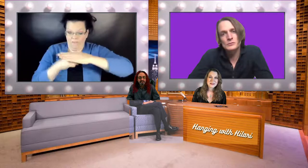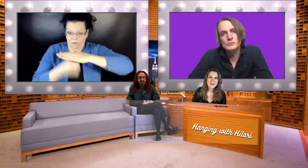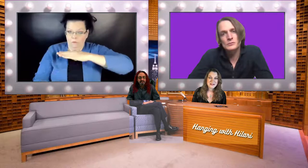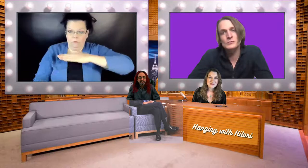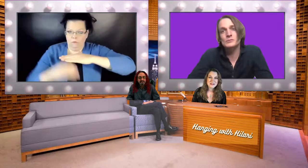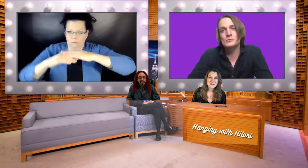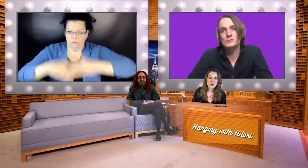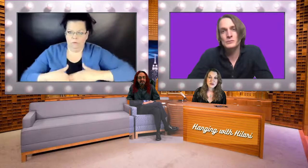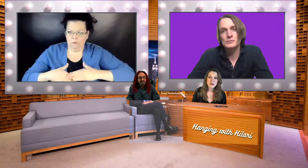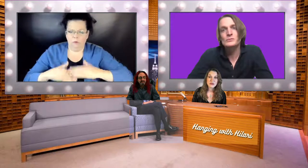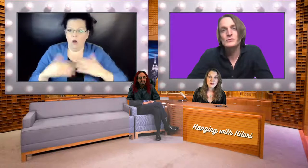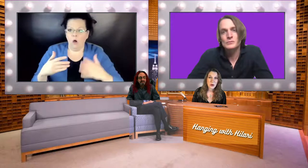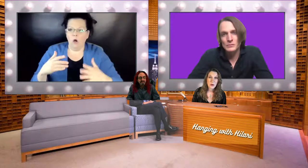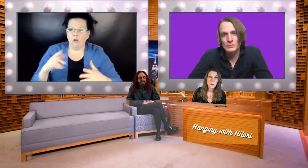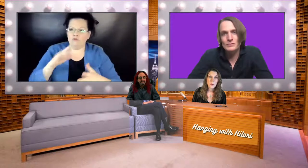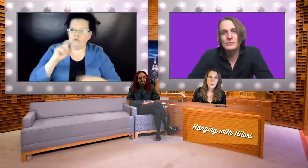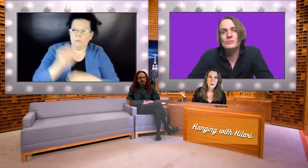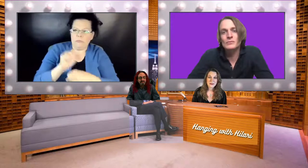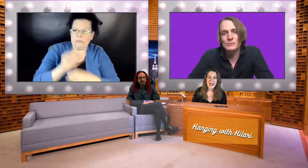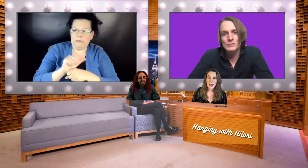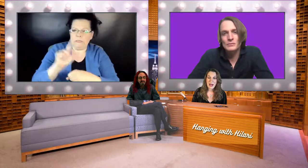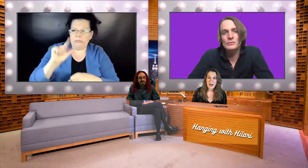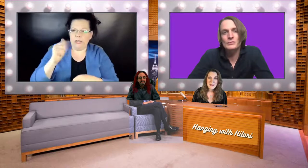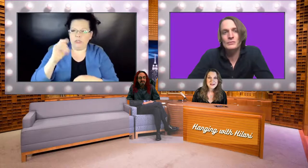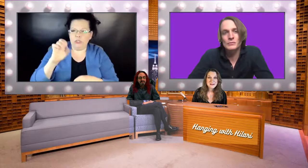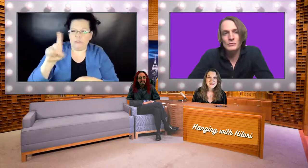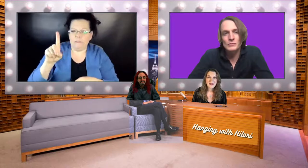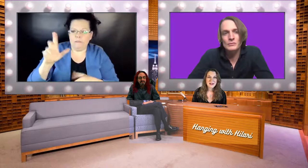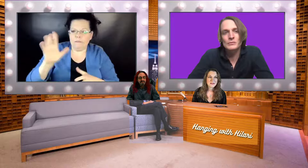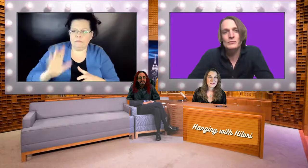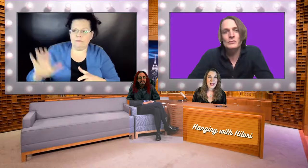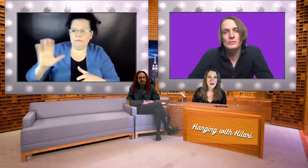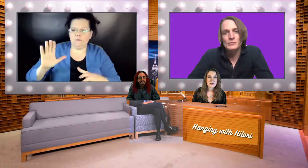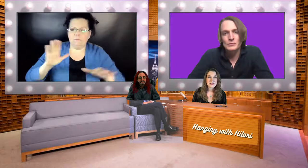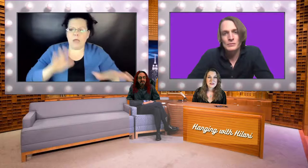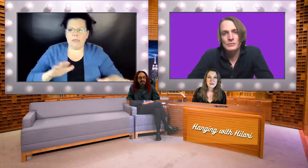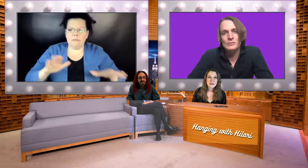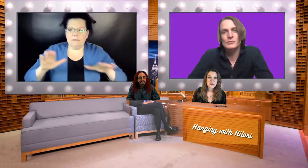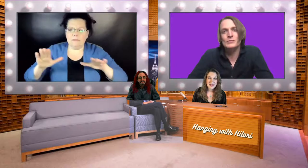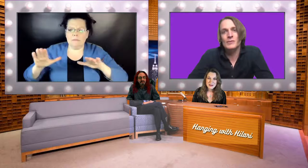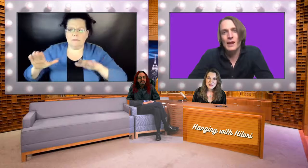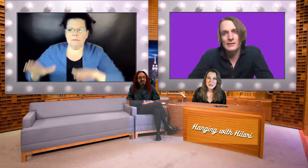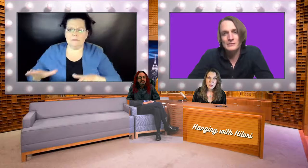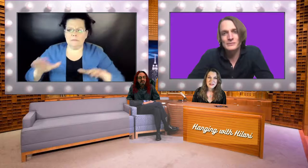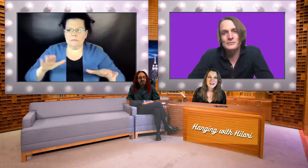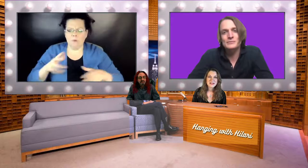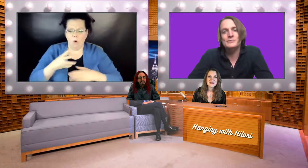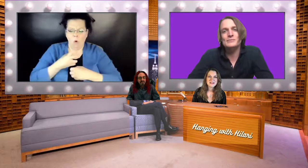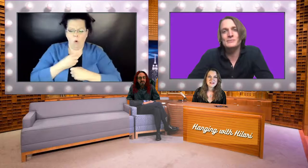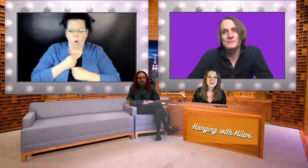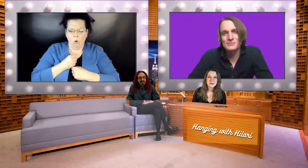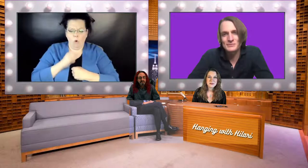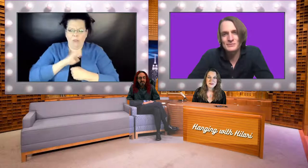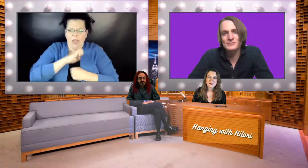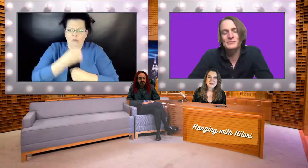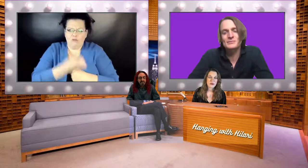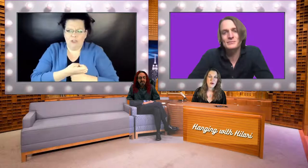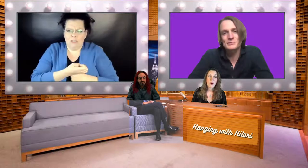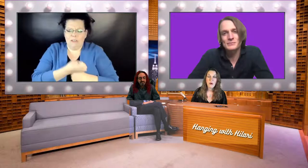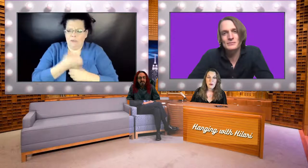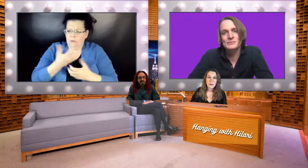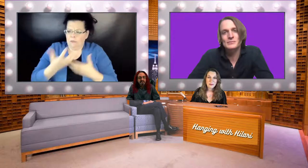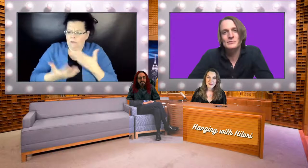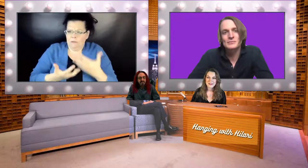see those legends that truly know how to pace themselves, how to conserve their energy, what they need to do. It's